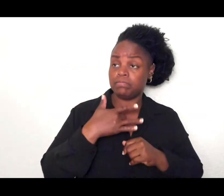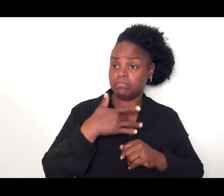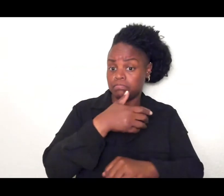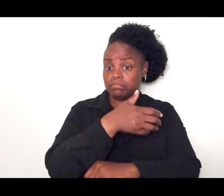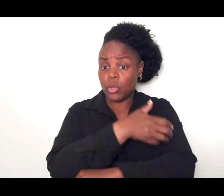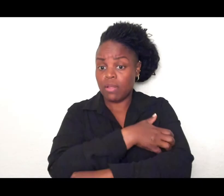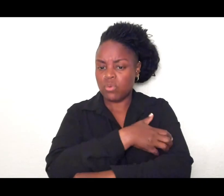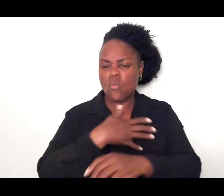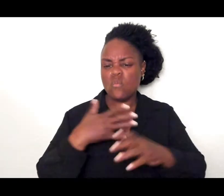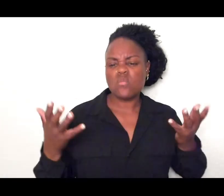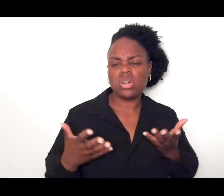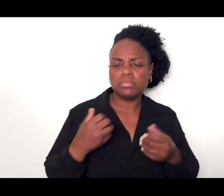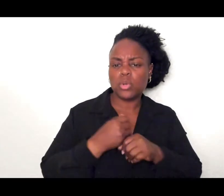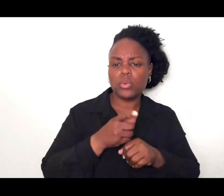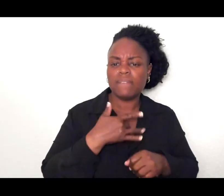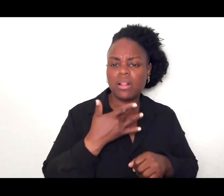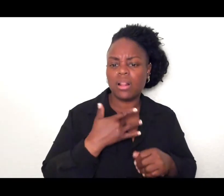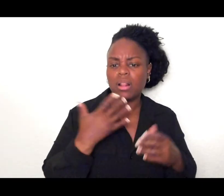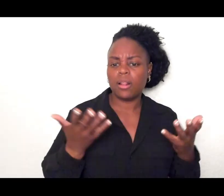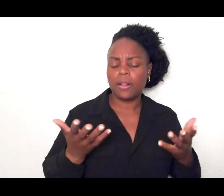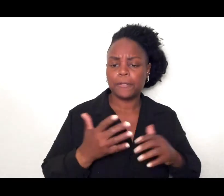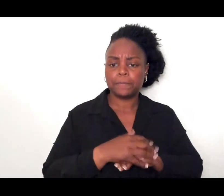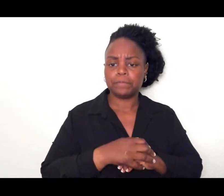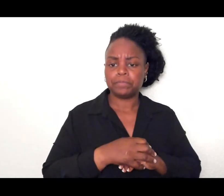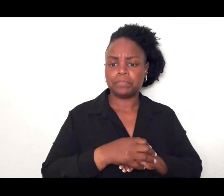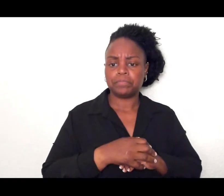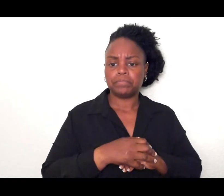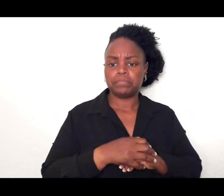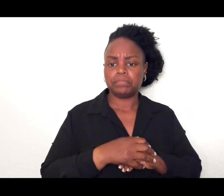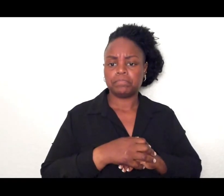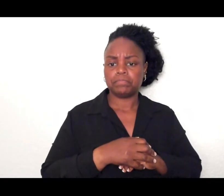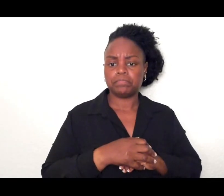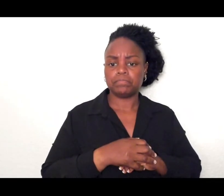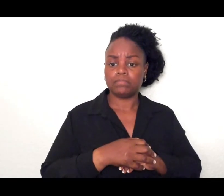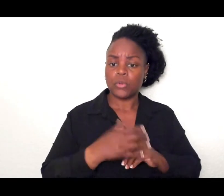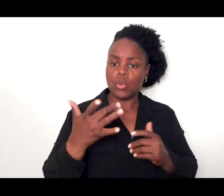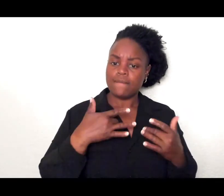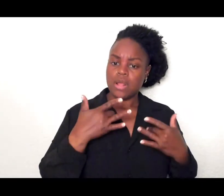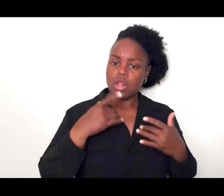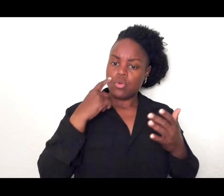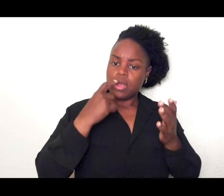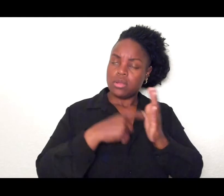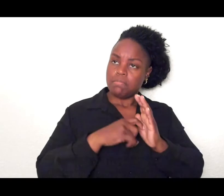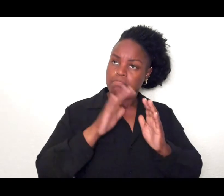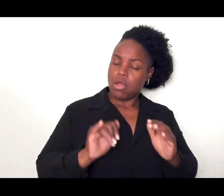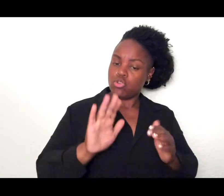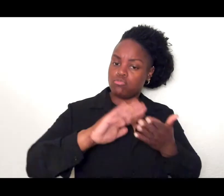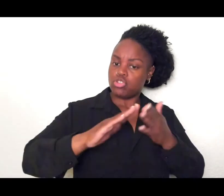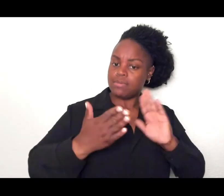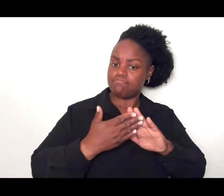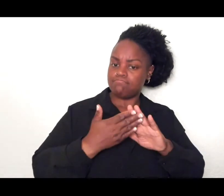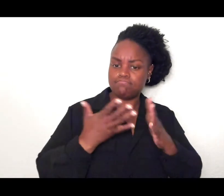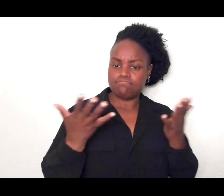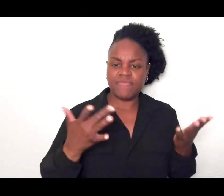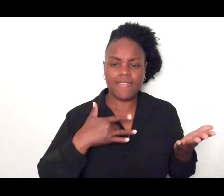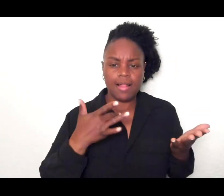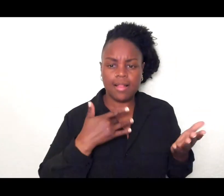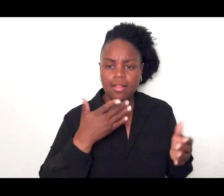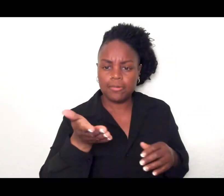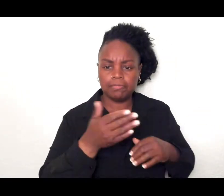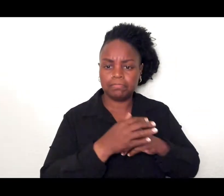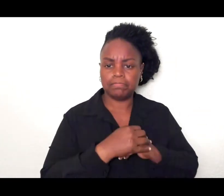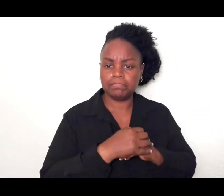I know that facing the reality that we're in is painful, and that can be difficult to know how to